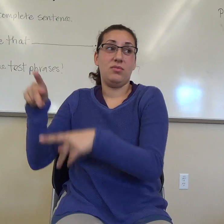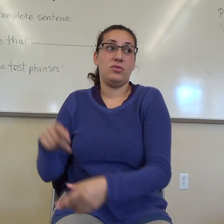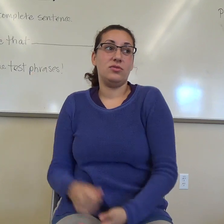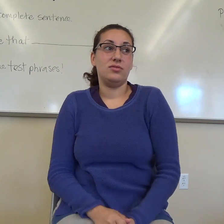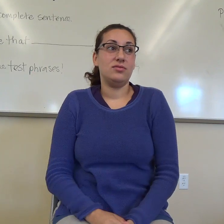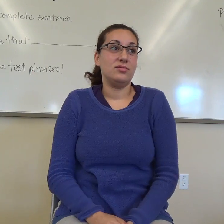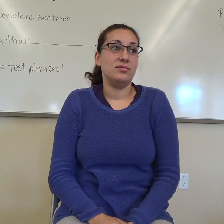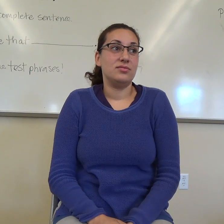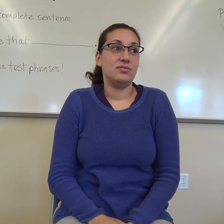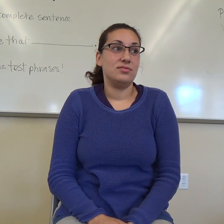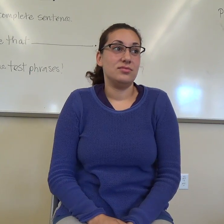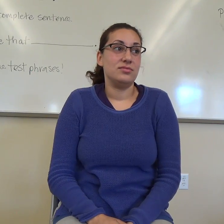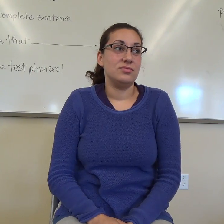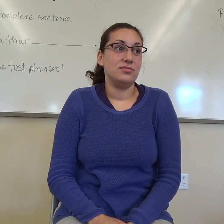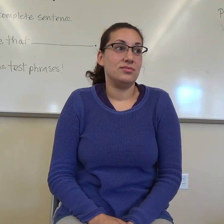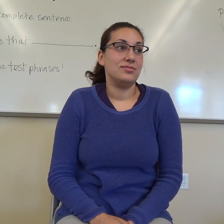This is your